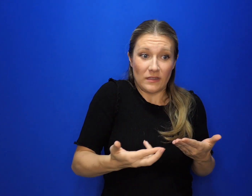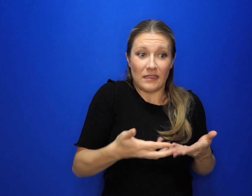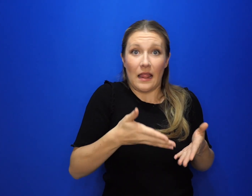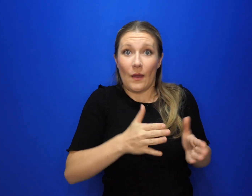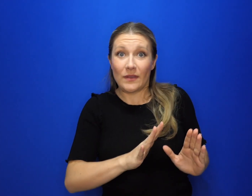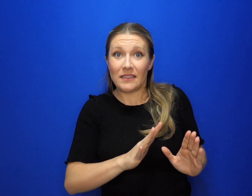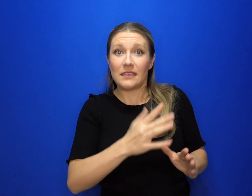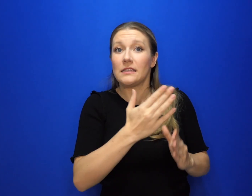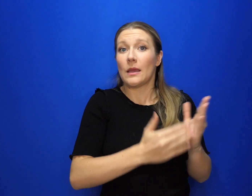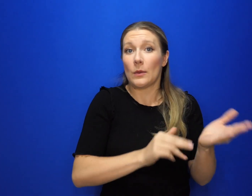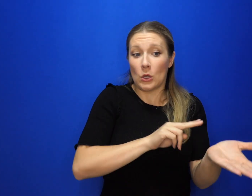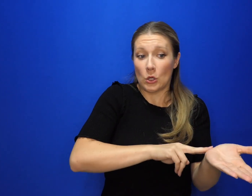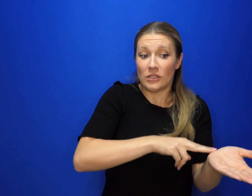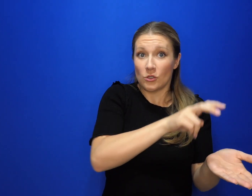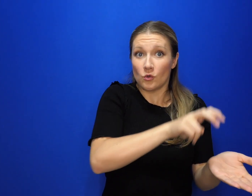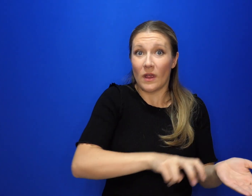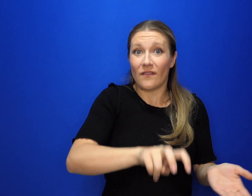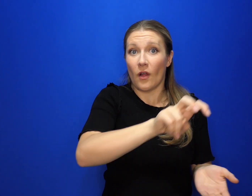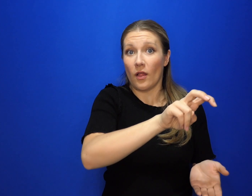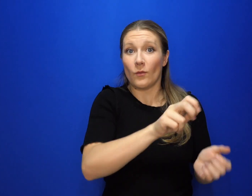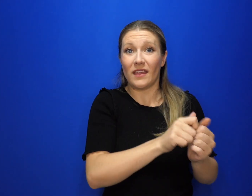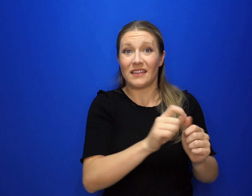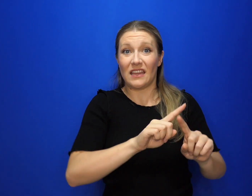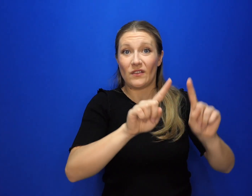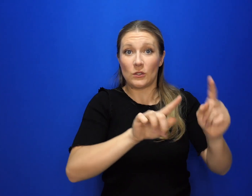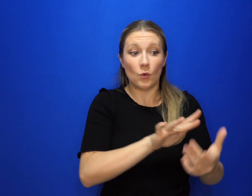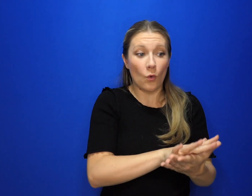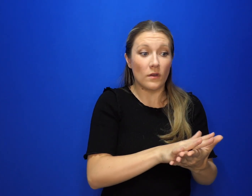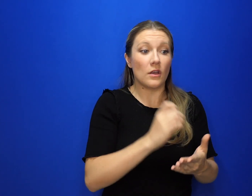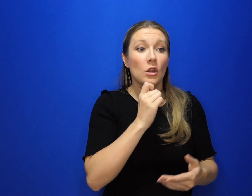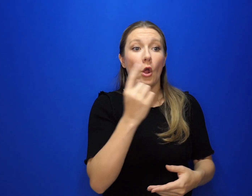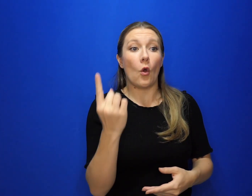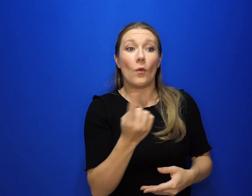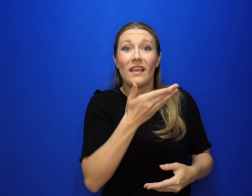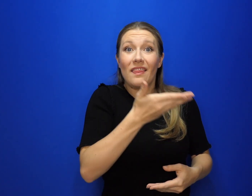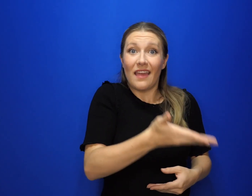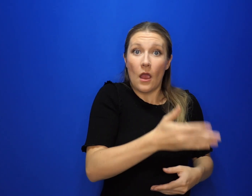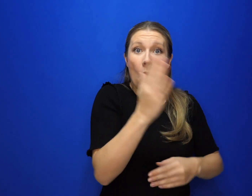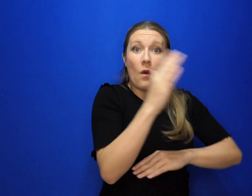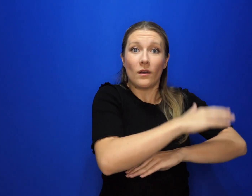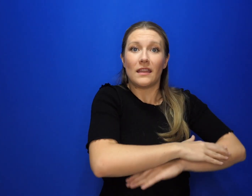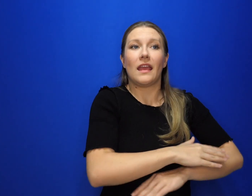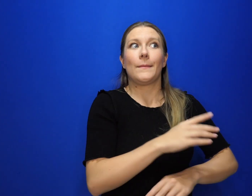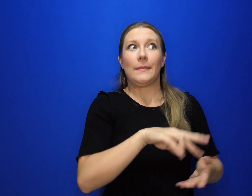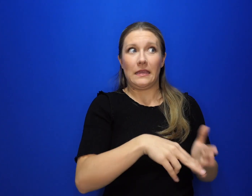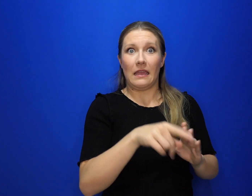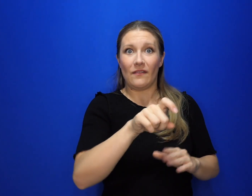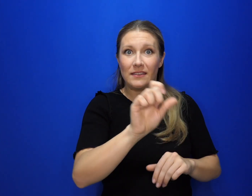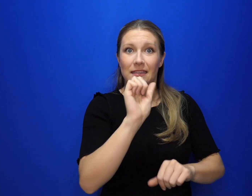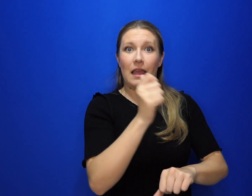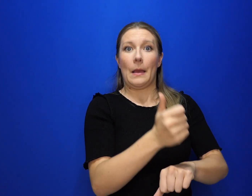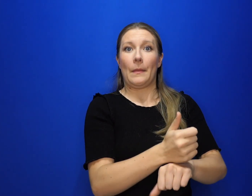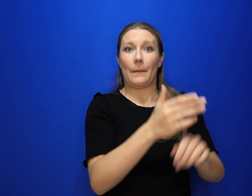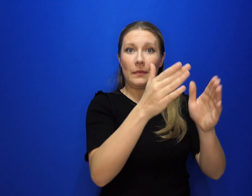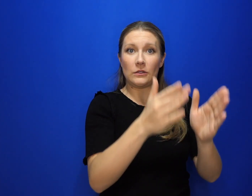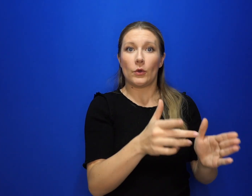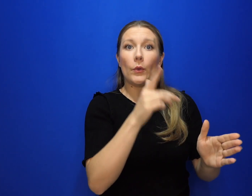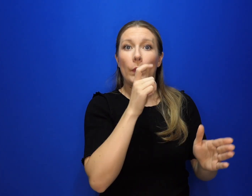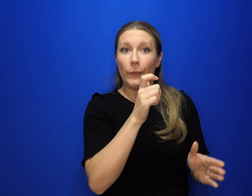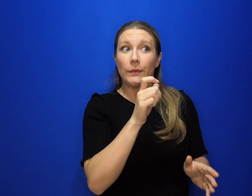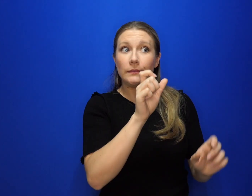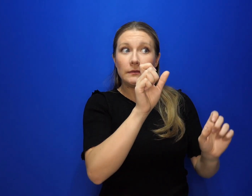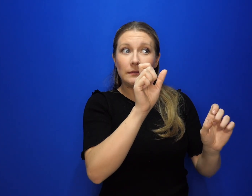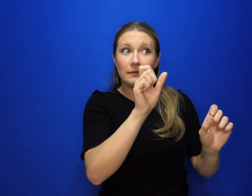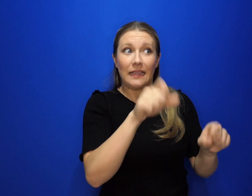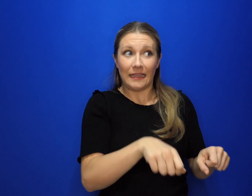and allowances. Some nurses travel between schools and they're not always there. So it means establishing somebody that is always at